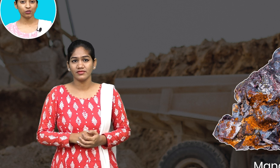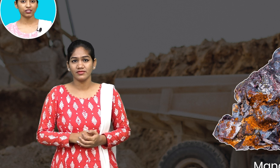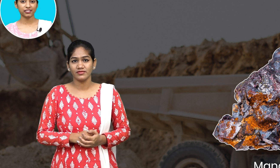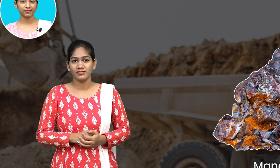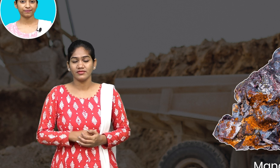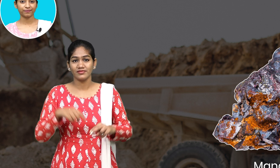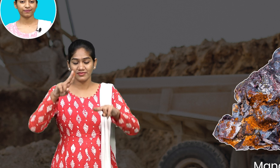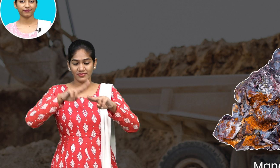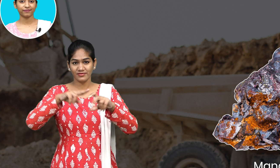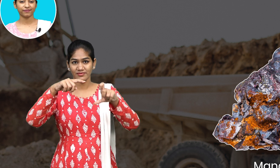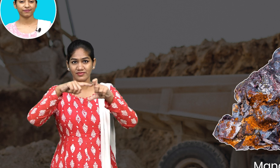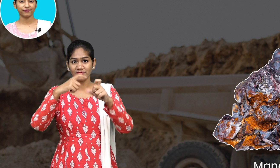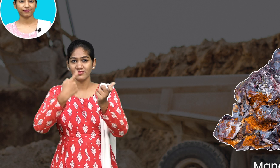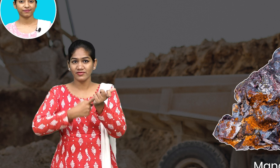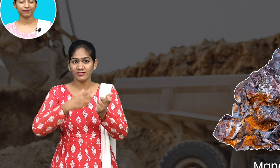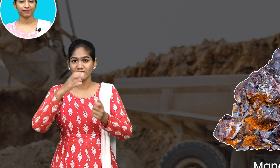Ferroalloys.